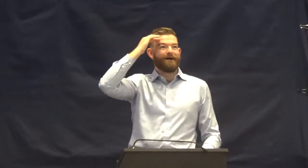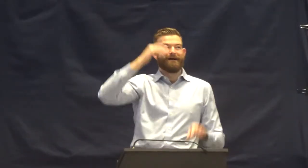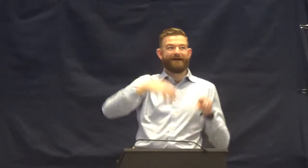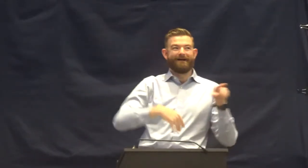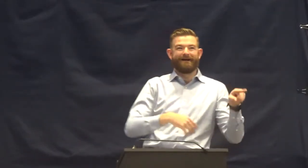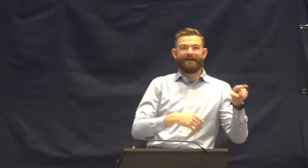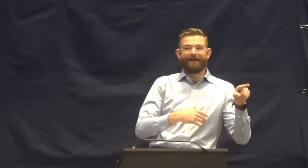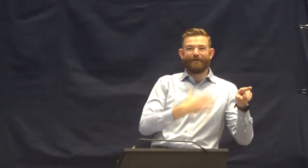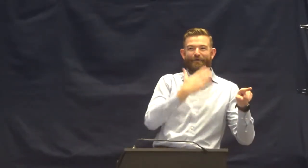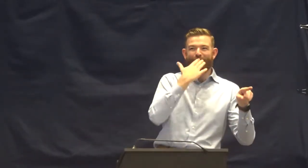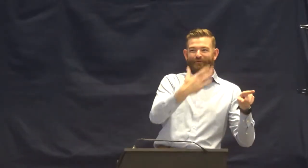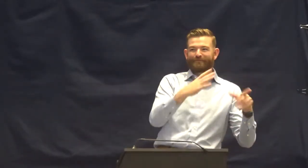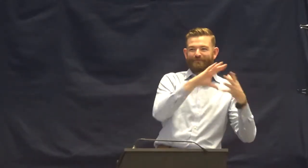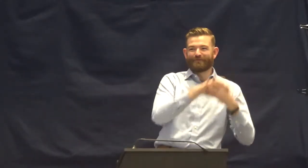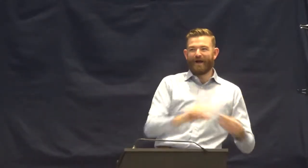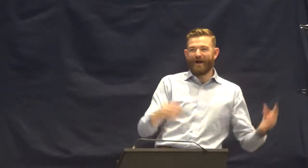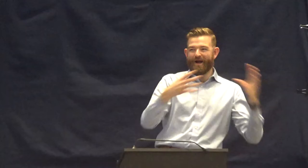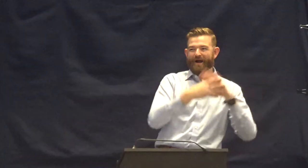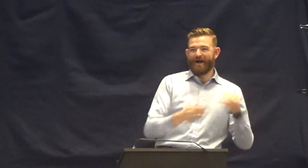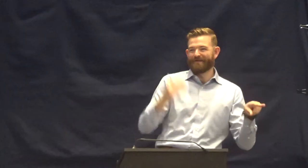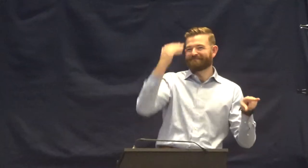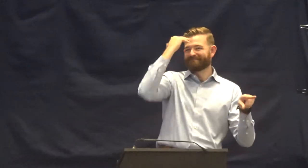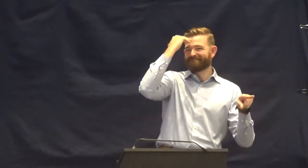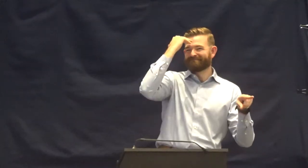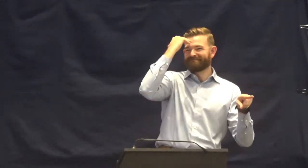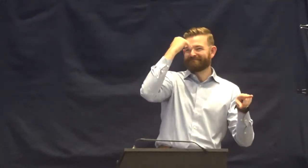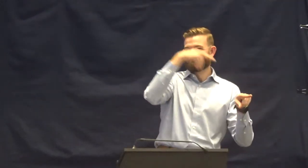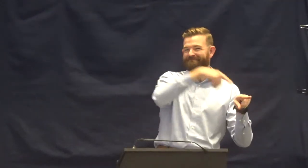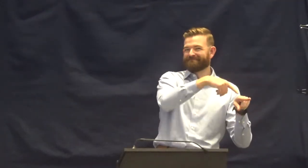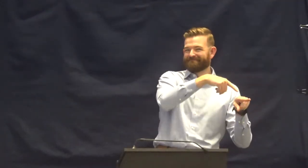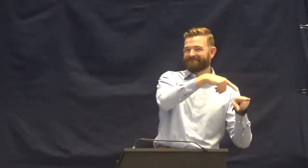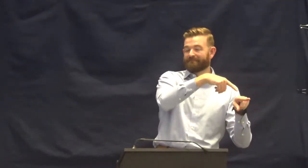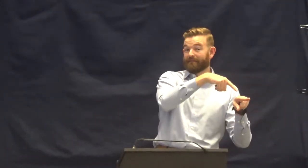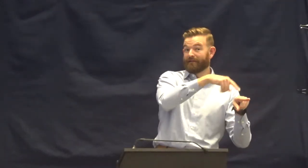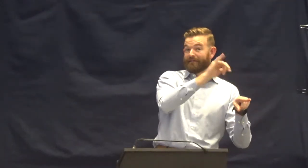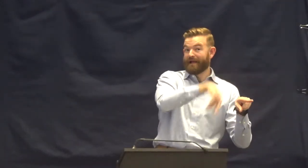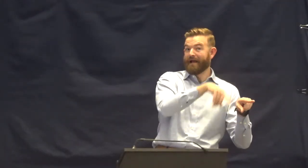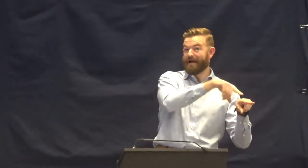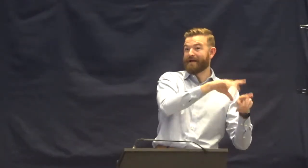not aware of. They know that sweet, good story.